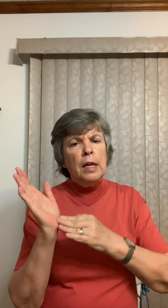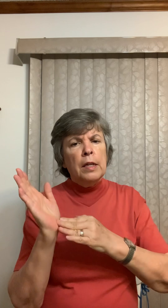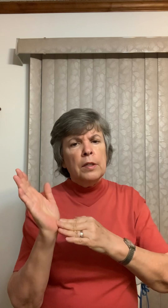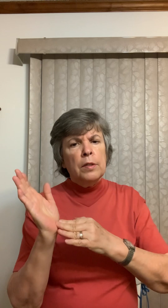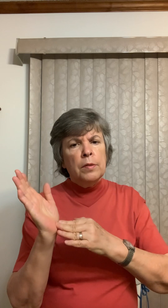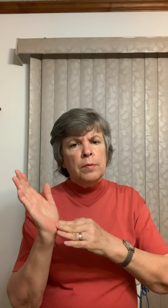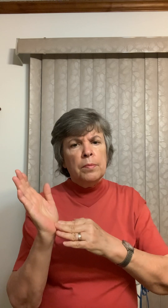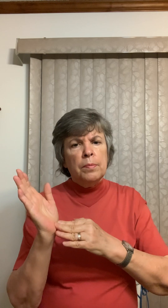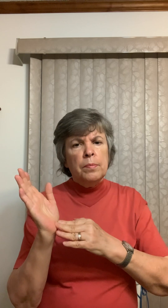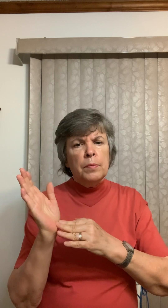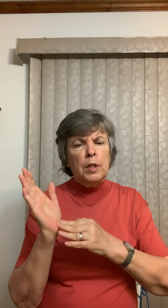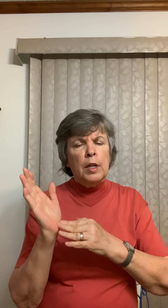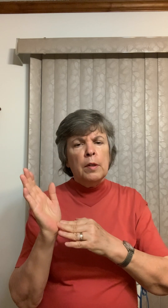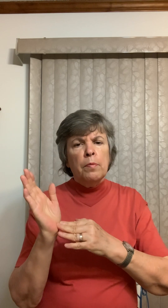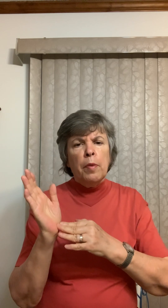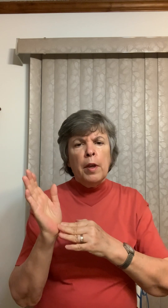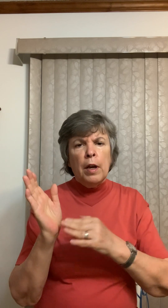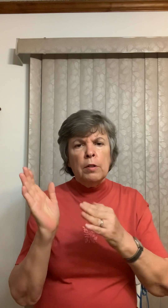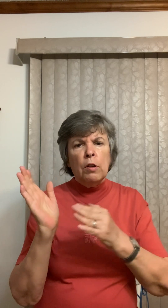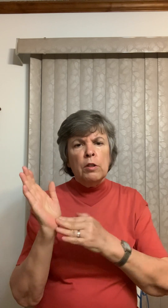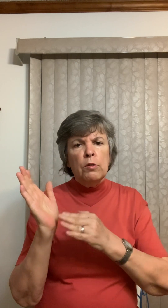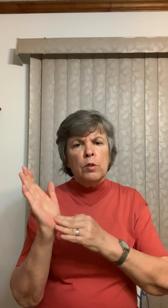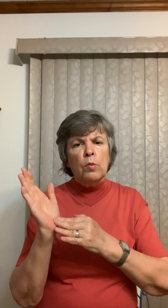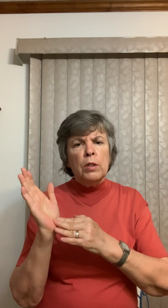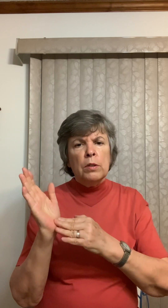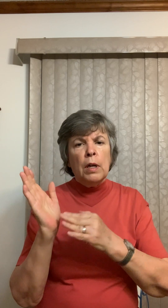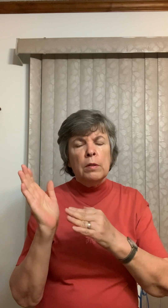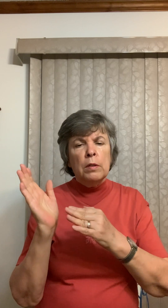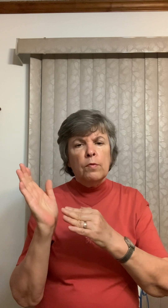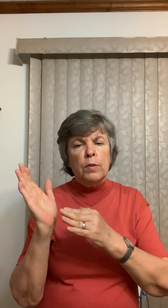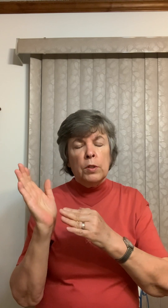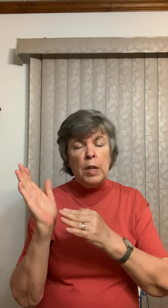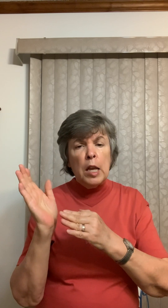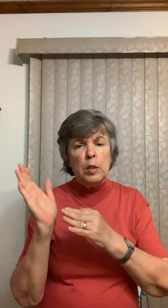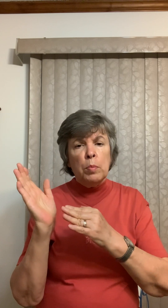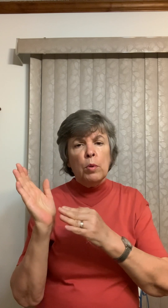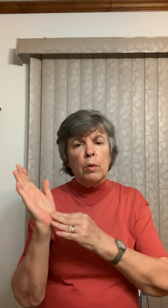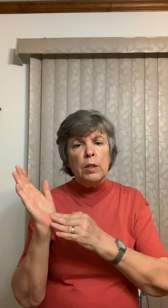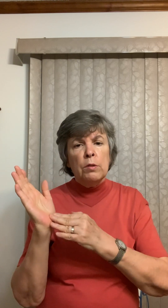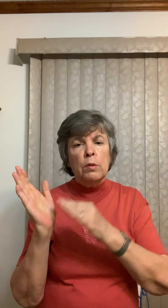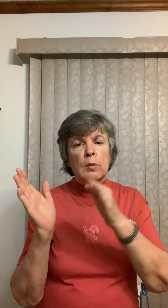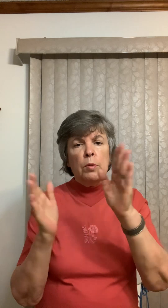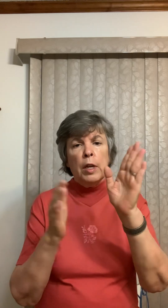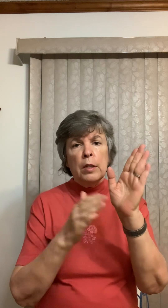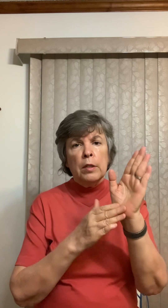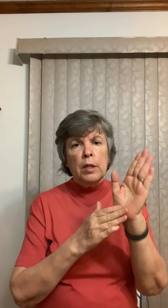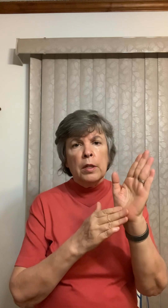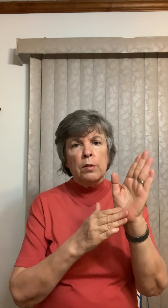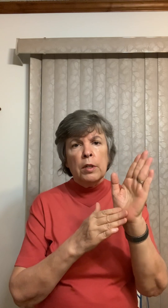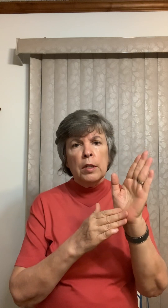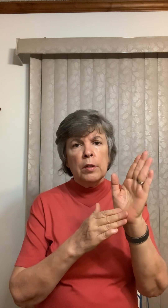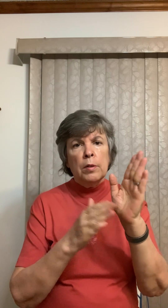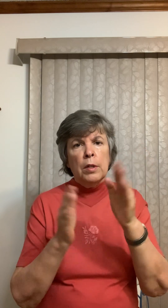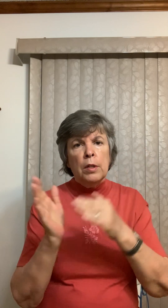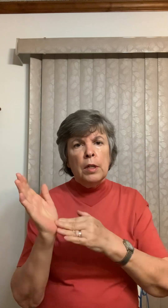hand. Okay, I only do this once. If it's hands plural, I do this hand and then the other hand.